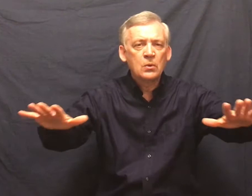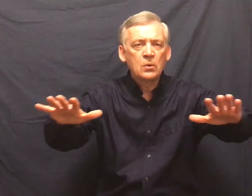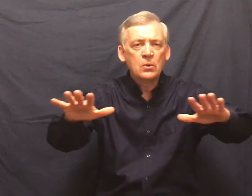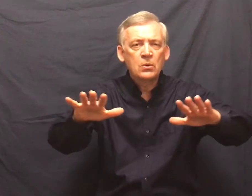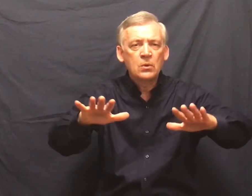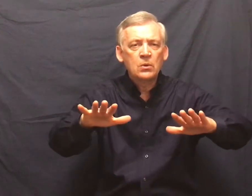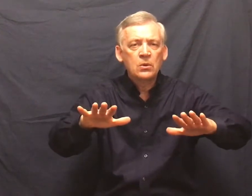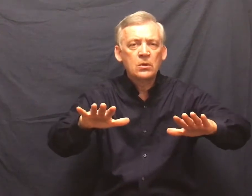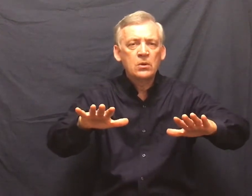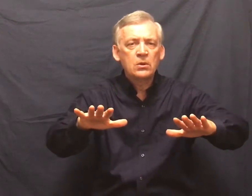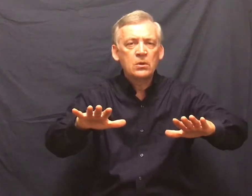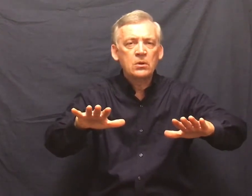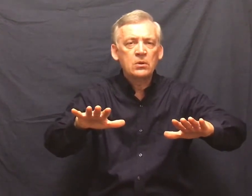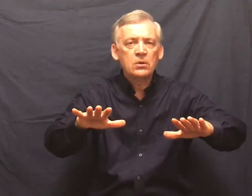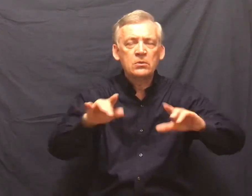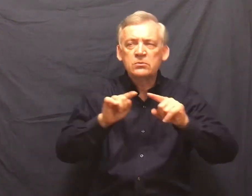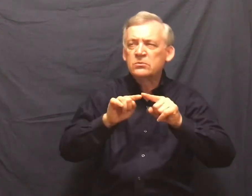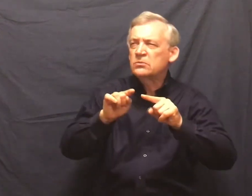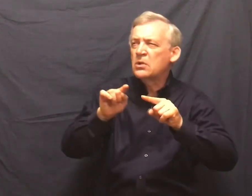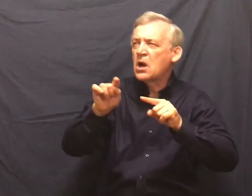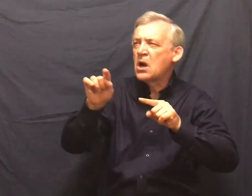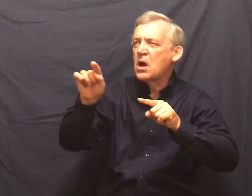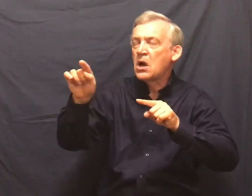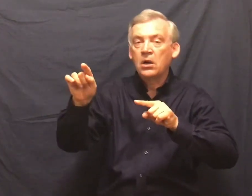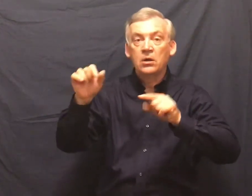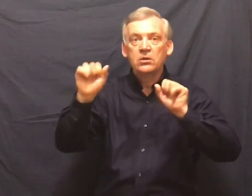From the distance came the sound of men shouting to one another.